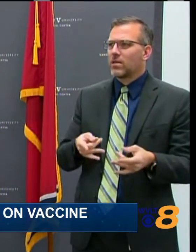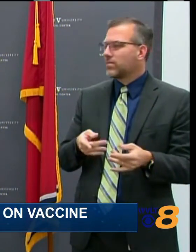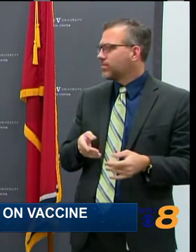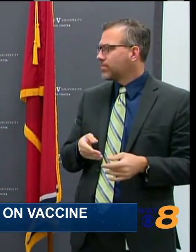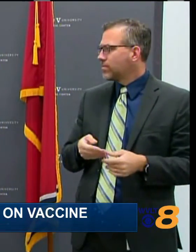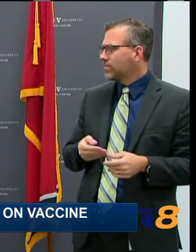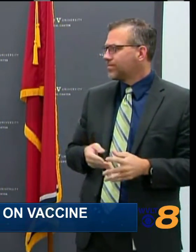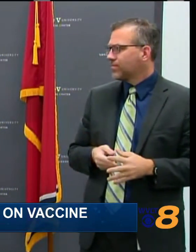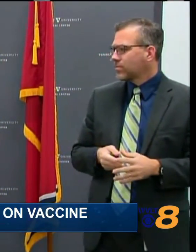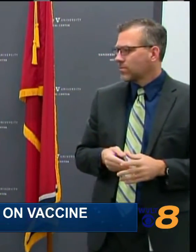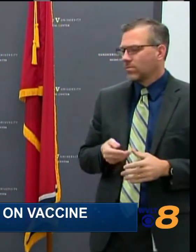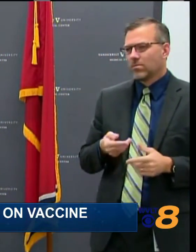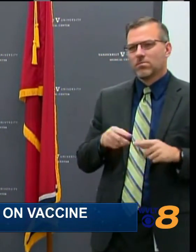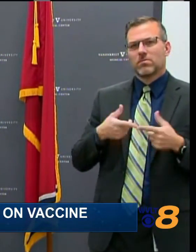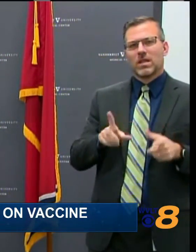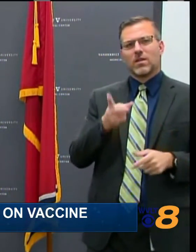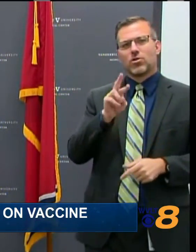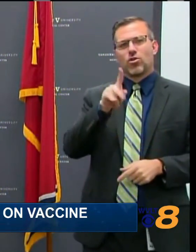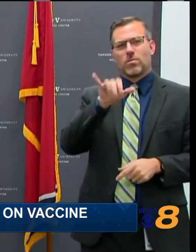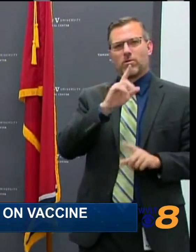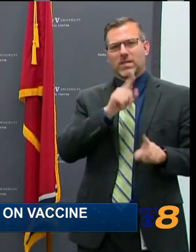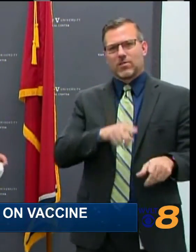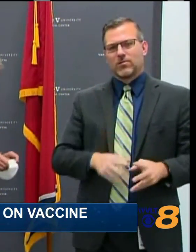you answer that question.